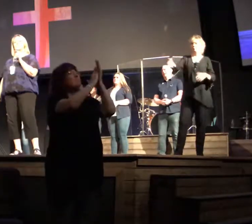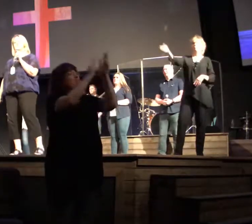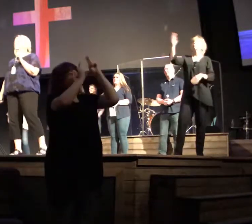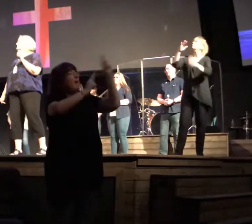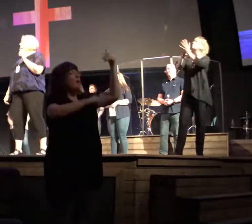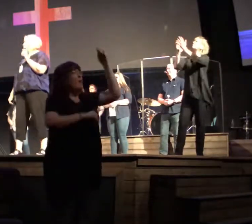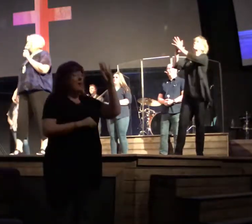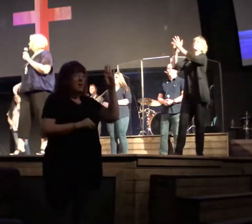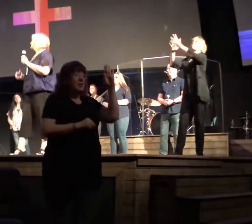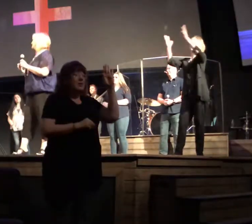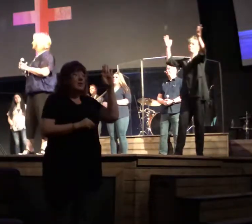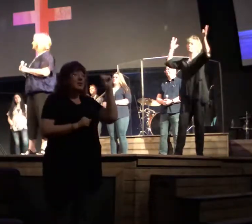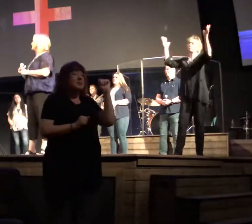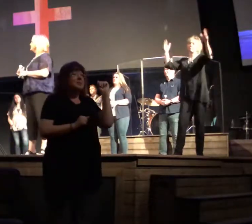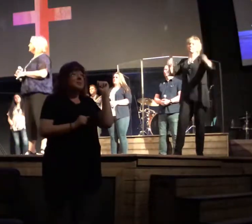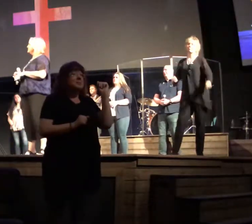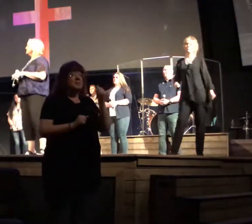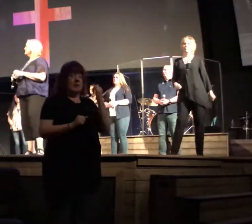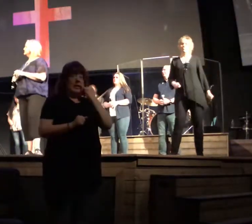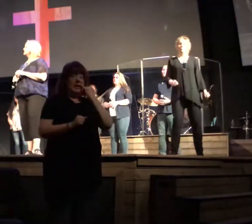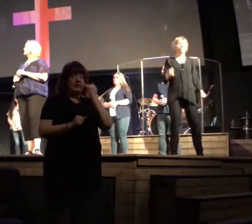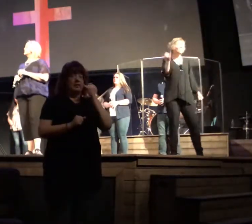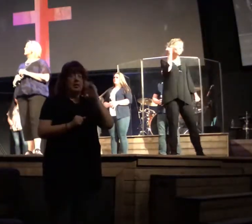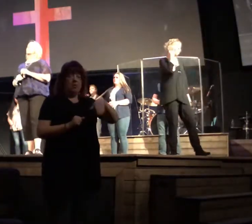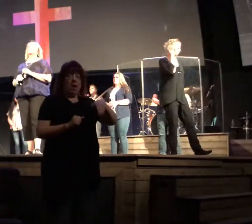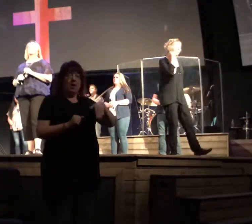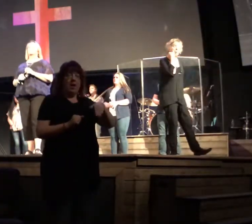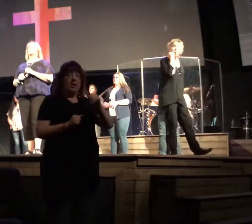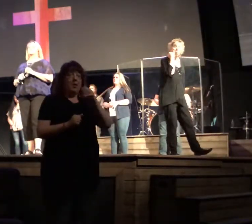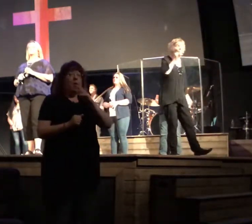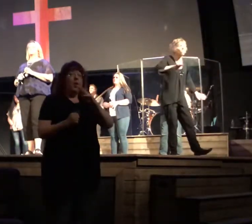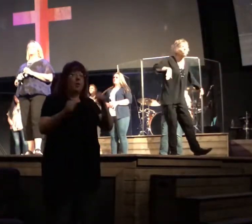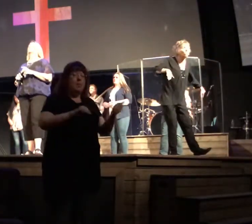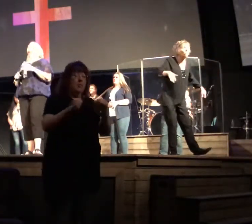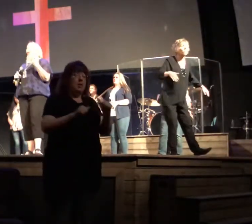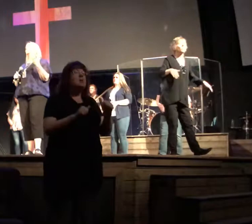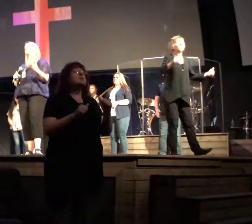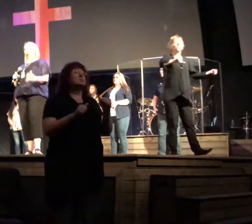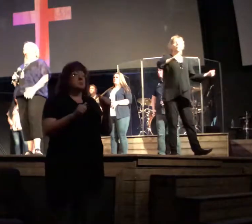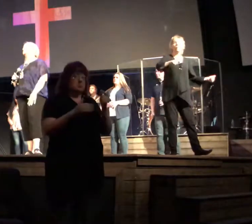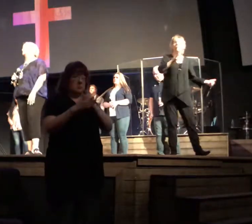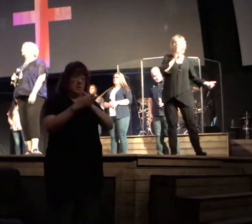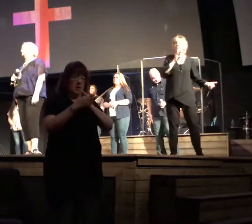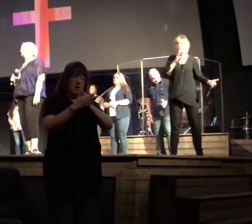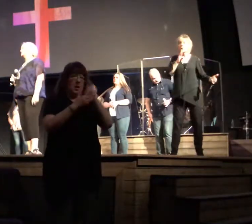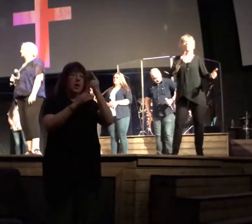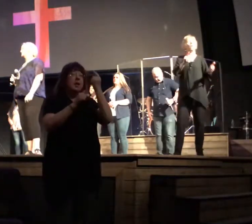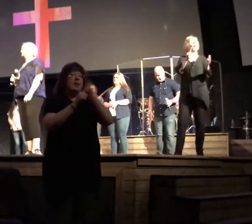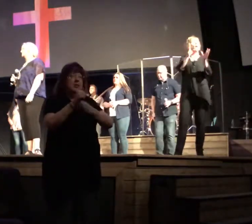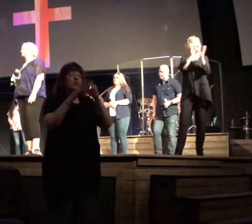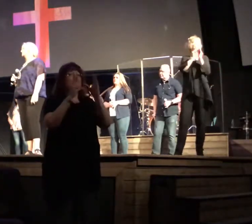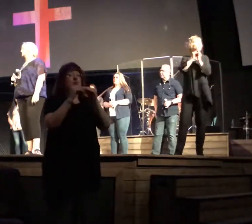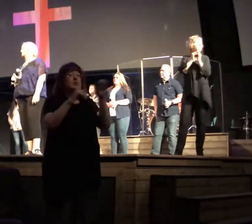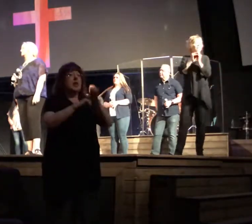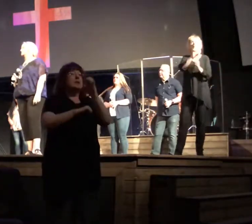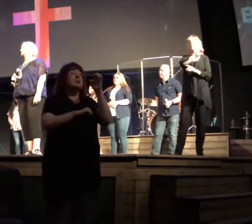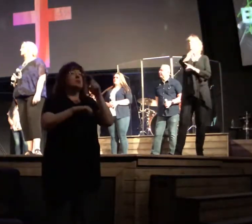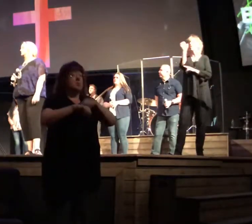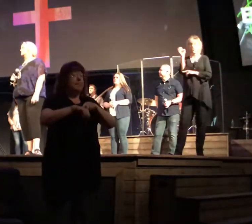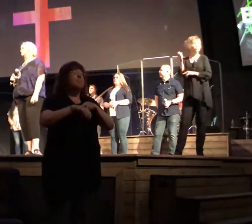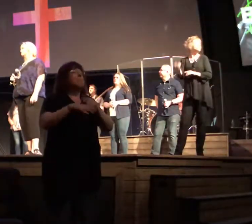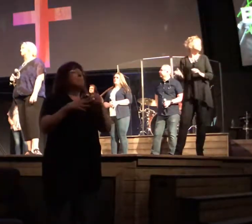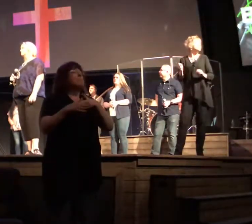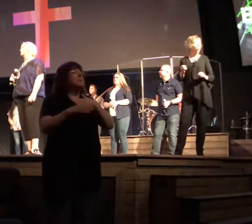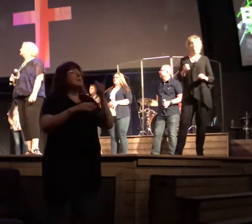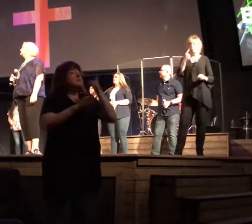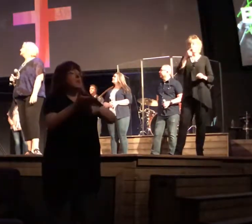glory. And if you have not been water baptized, we have baptisms every single service at Easter. So sign up to